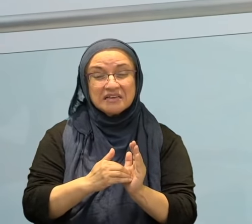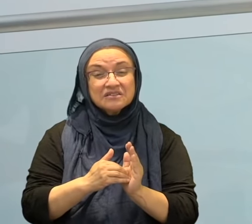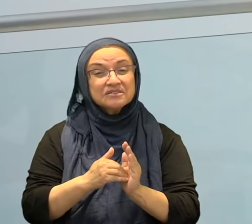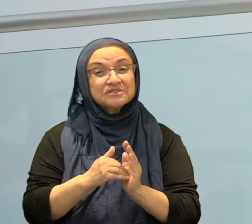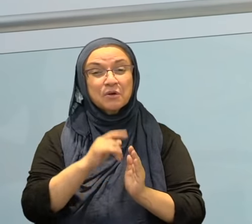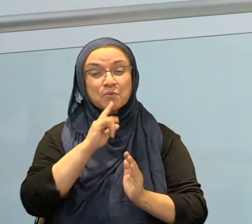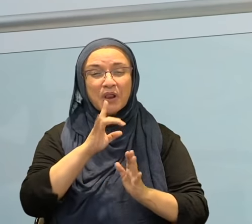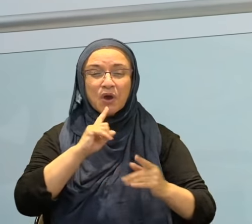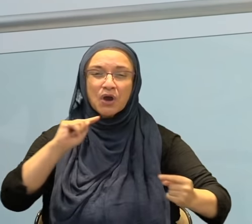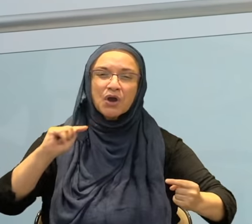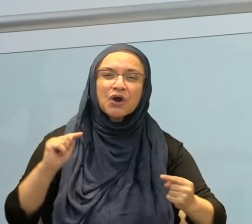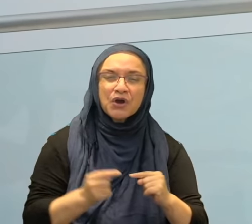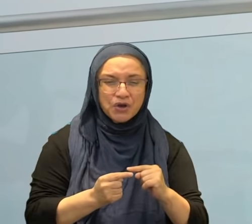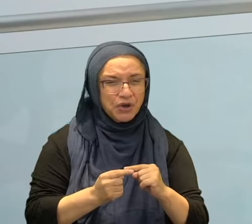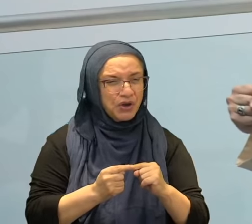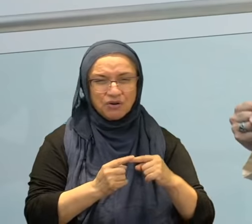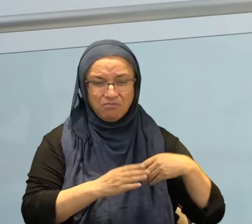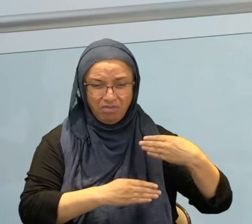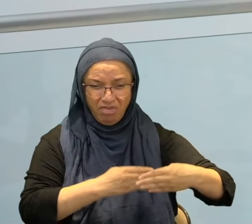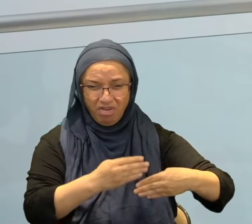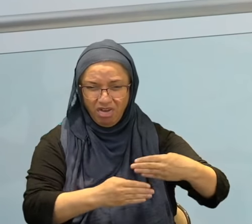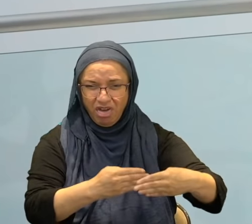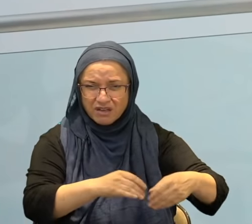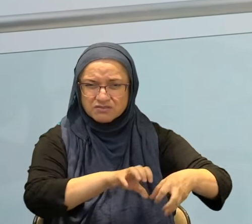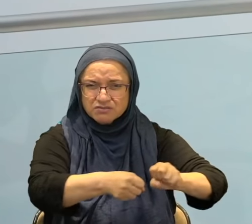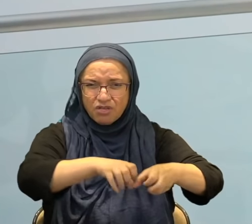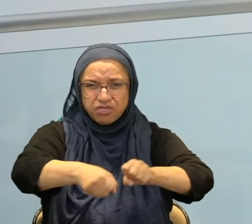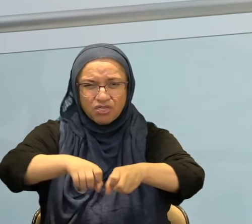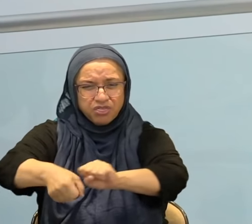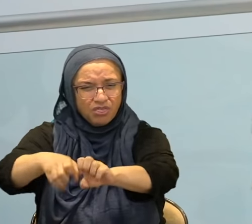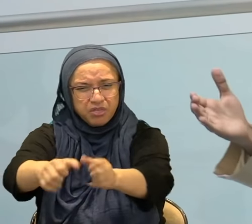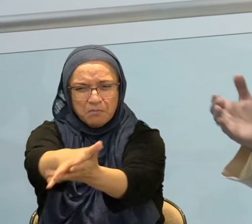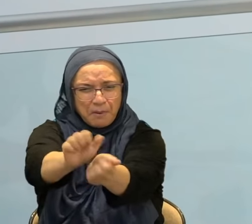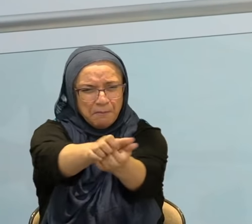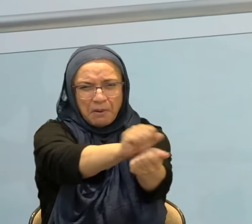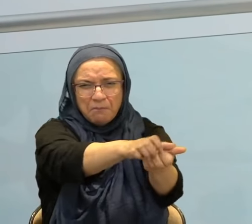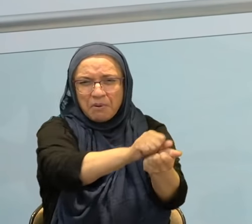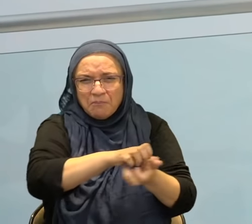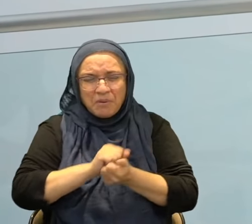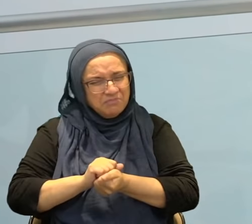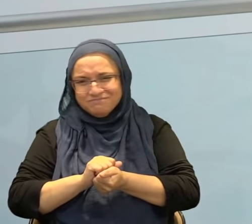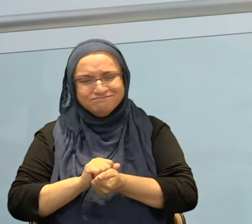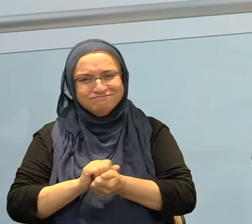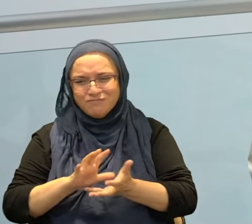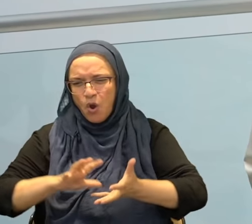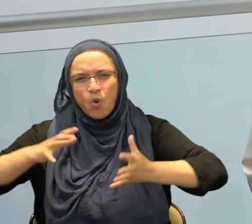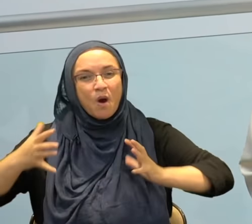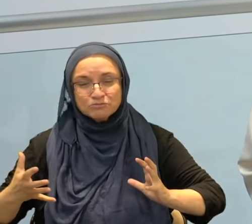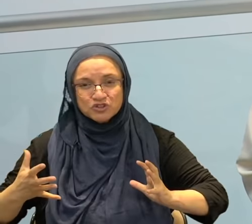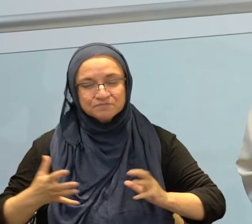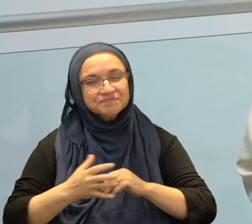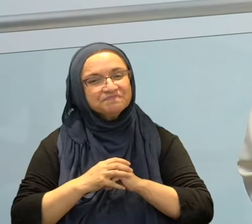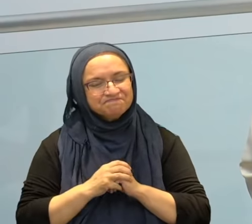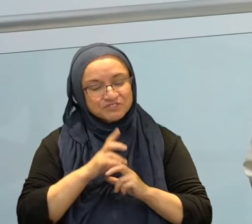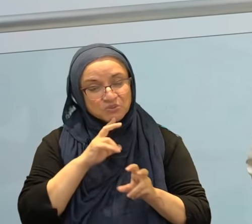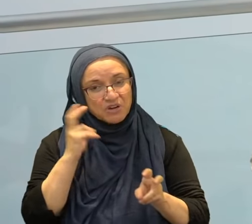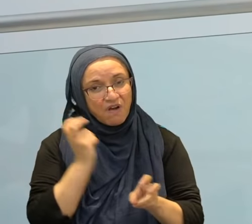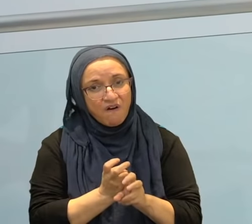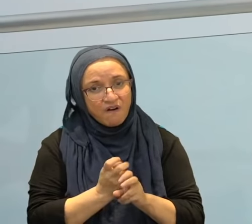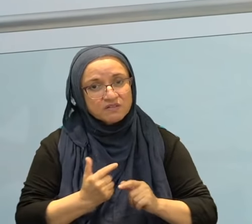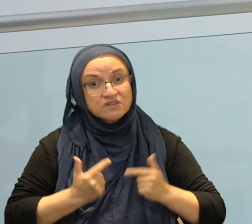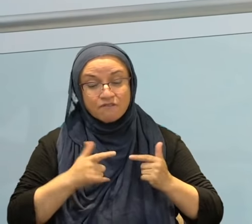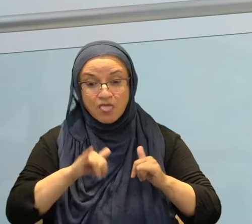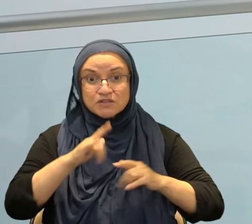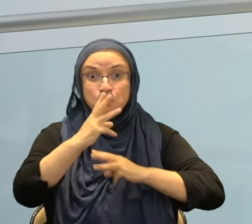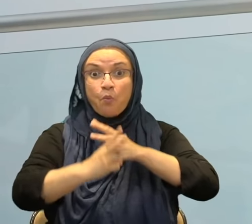I think that this is the hardest it's going to get." And then something else happens. You look to the world and if you are an empath, the believer